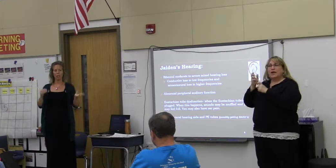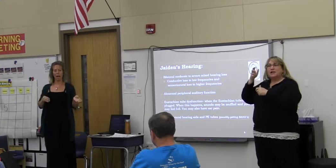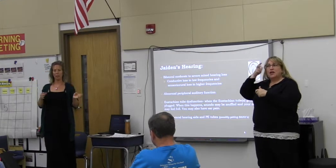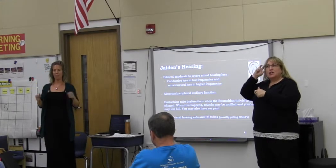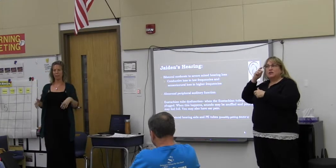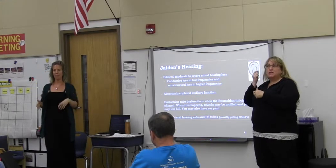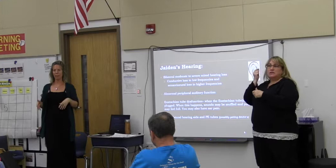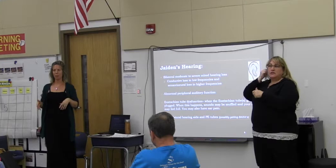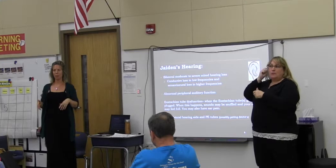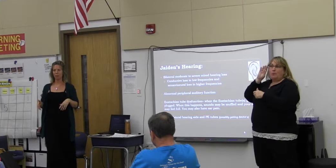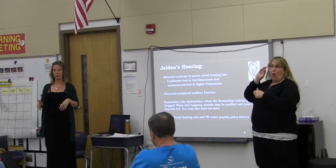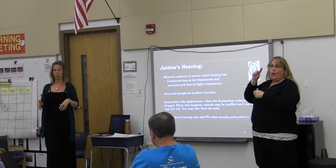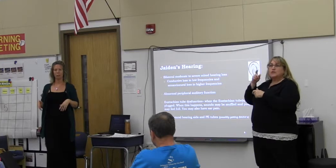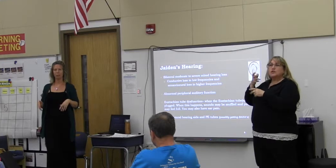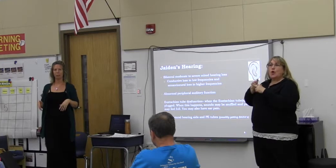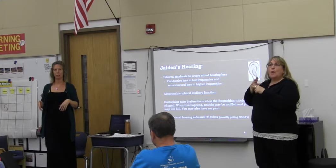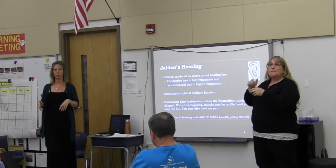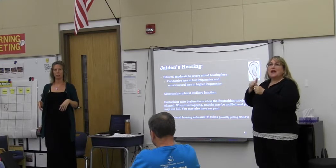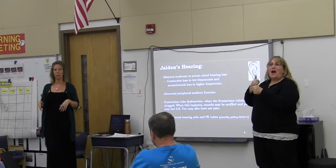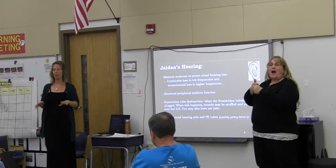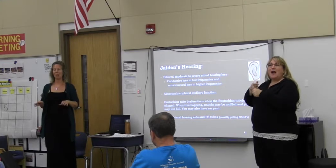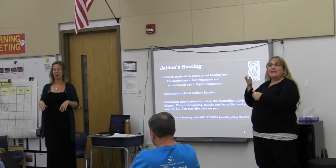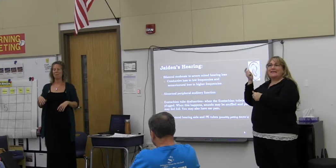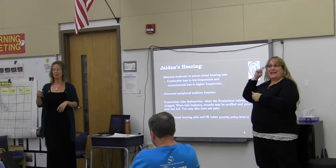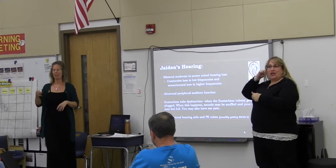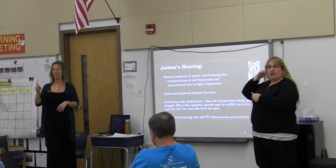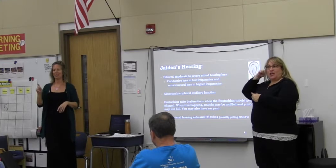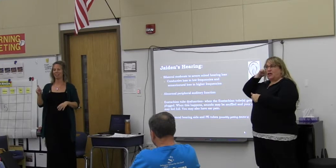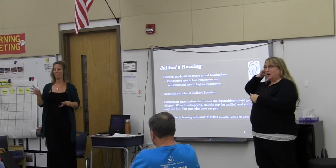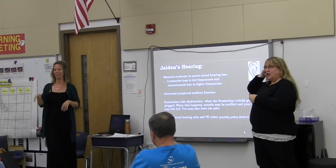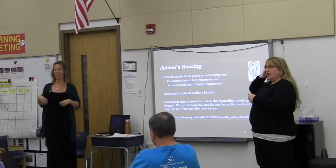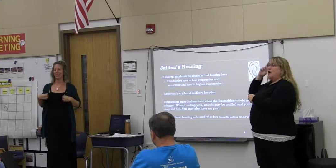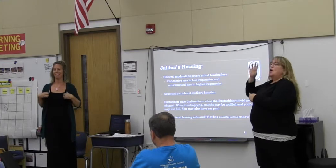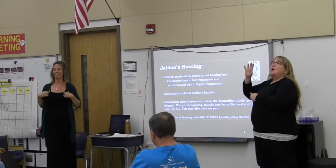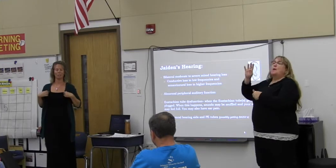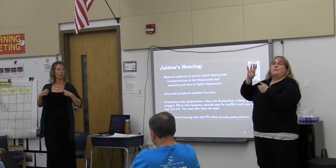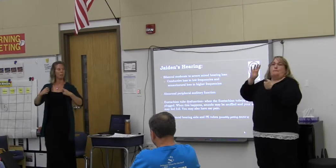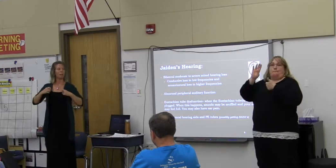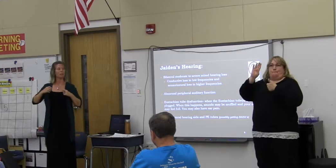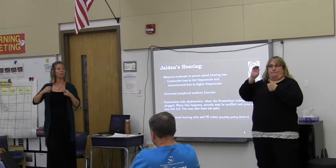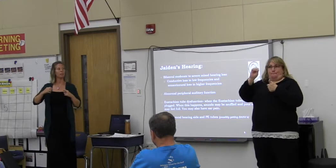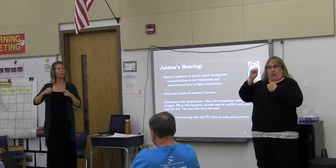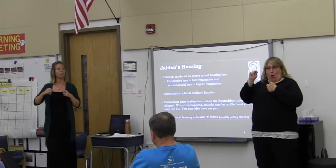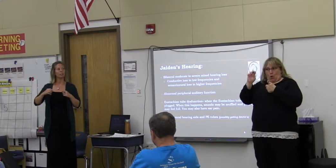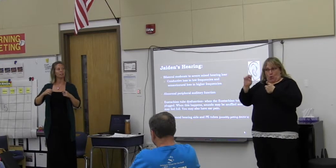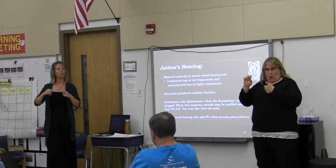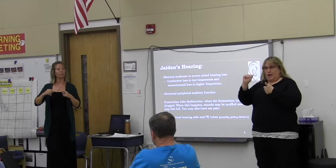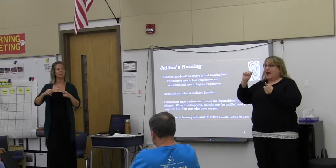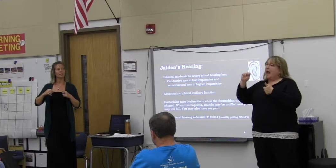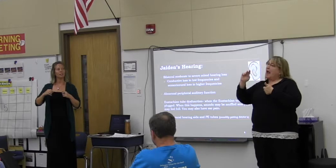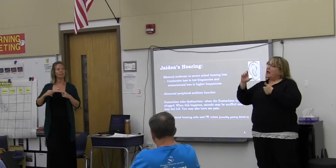called a behind the ear, or no, a bone anchored hearing aid.